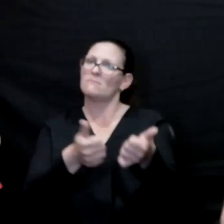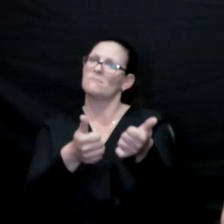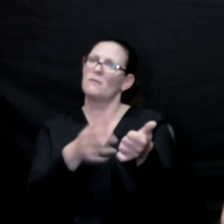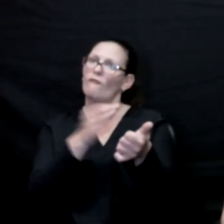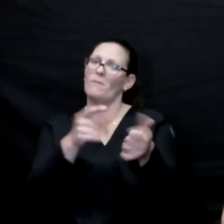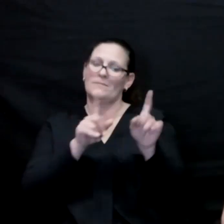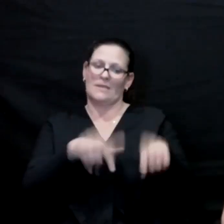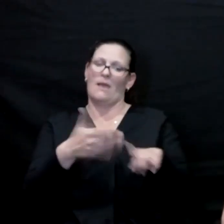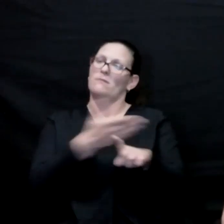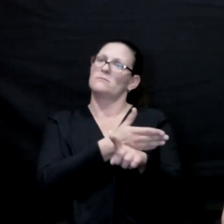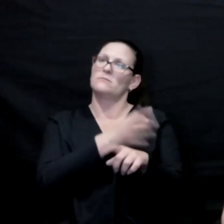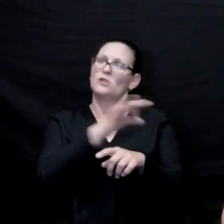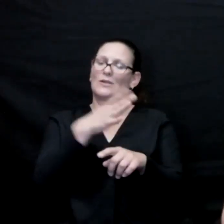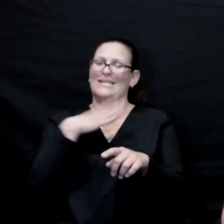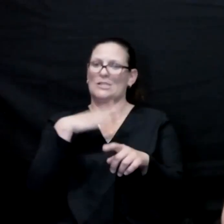very stressful.